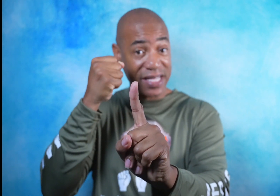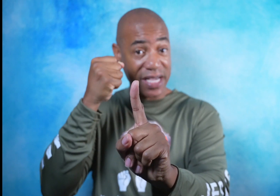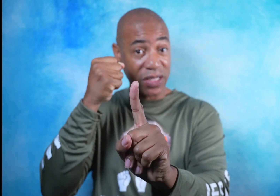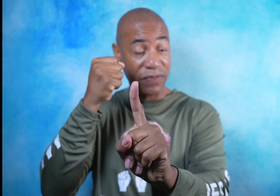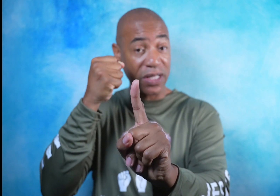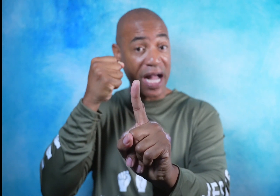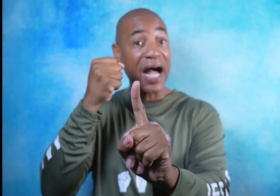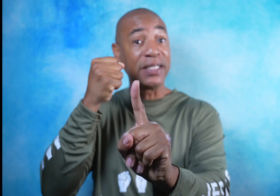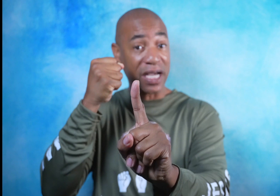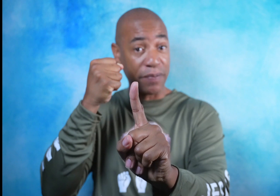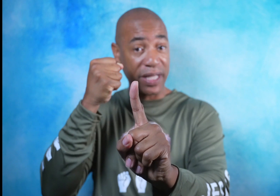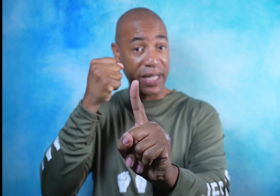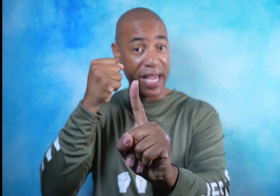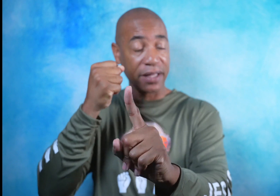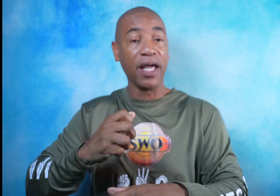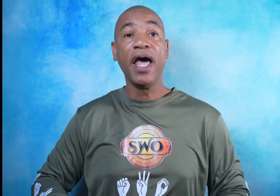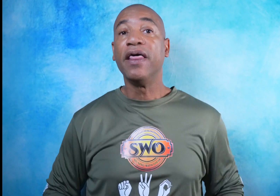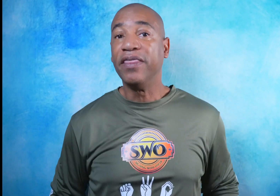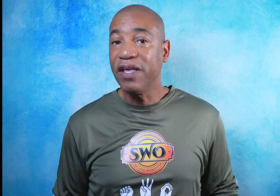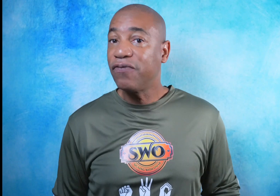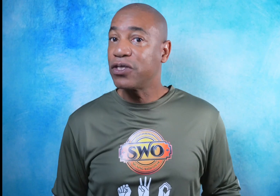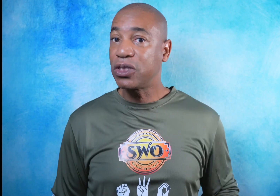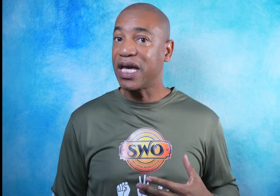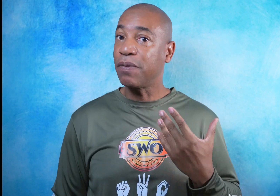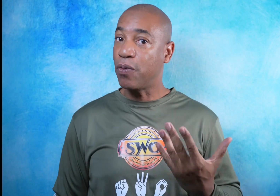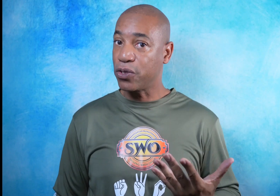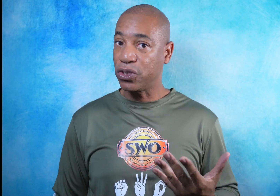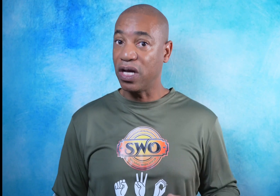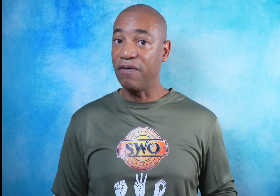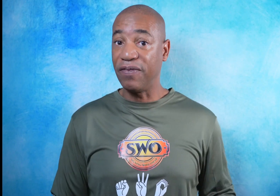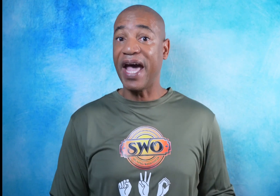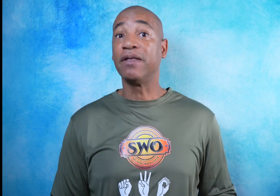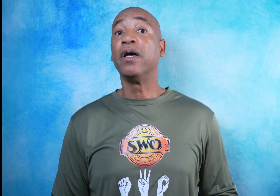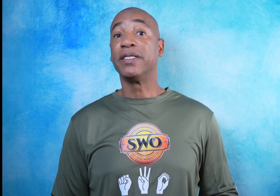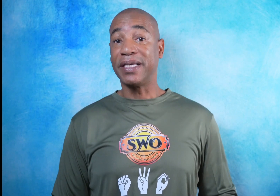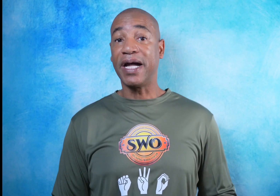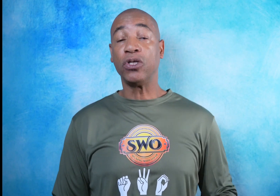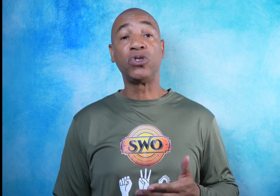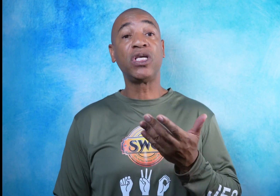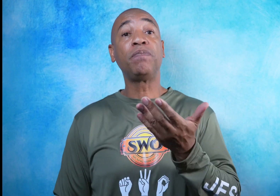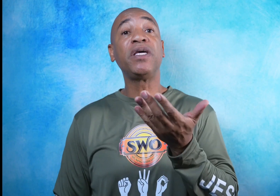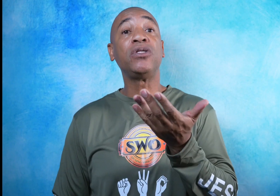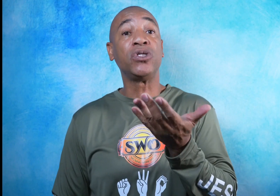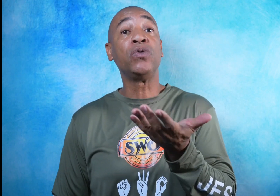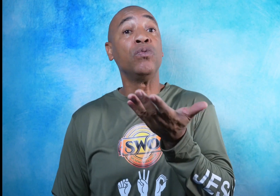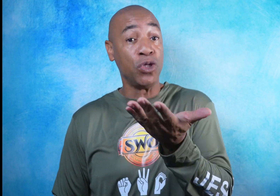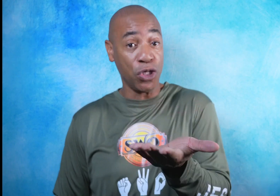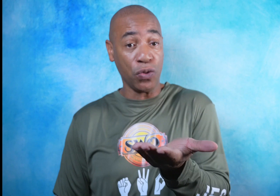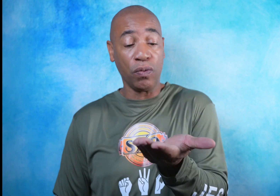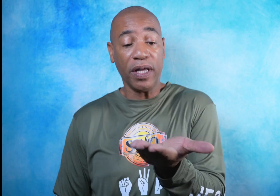index of the non-dominant hand. Then for the second portion of that sign, you simply do new.